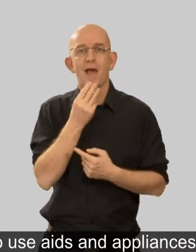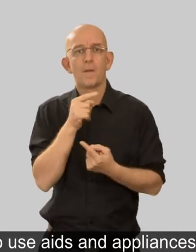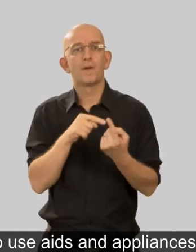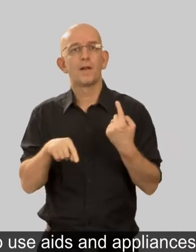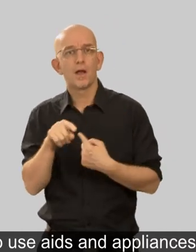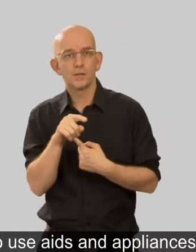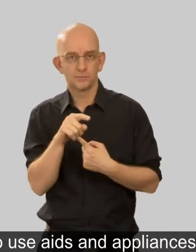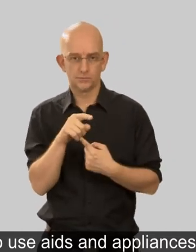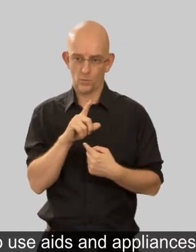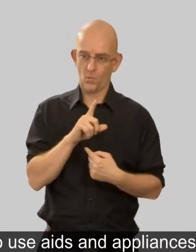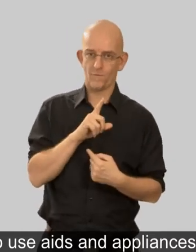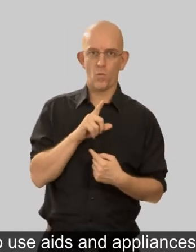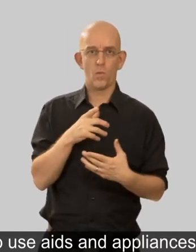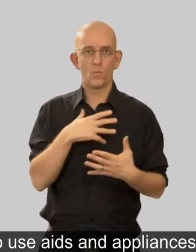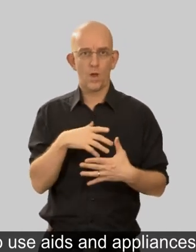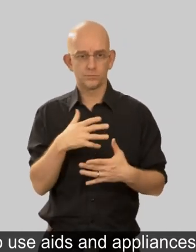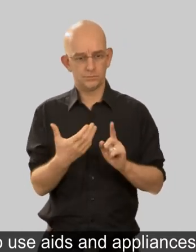complete the activities assessed.